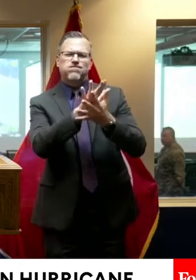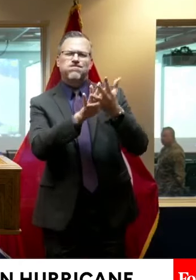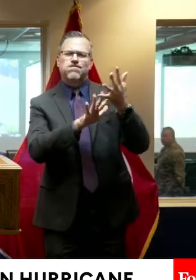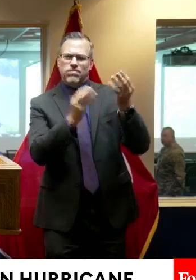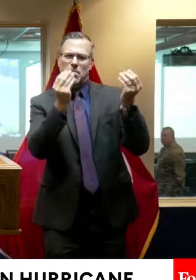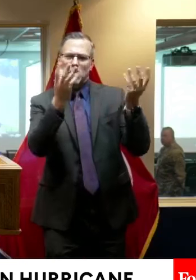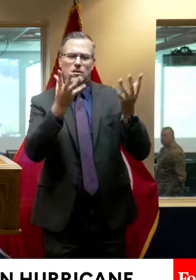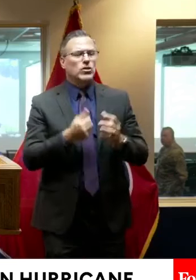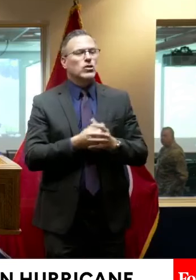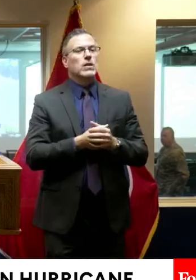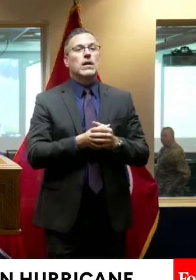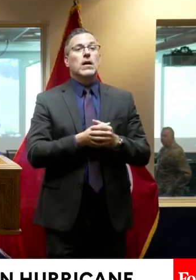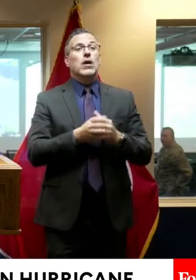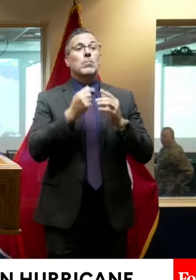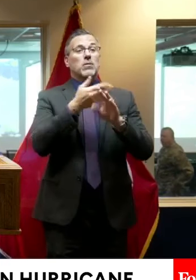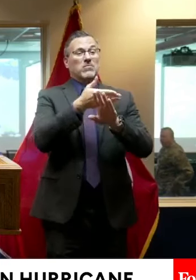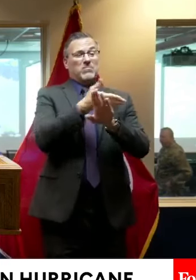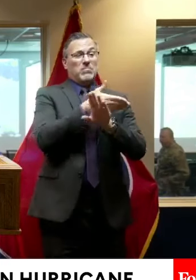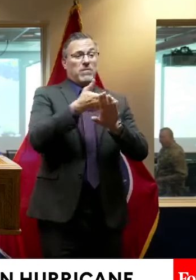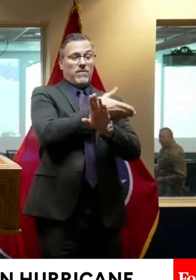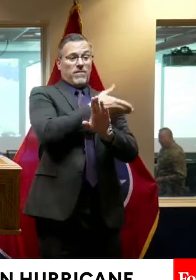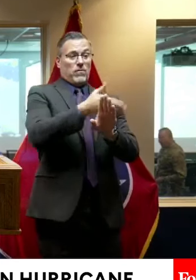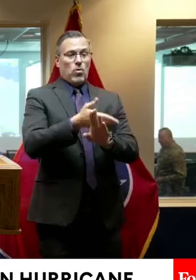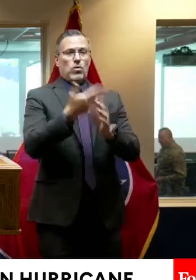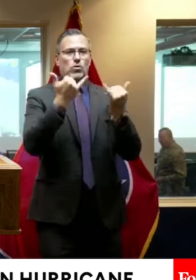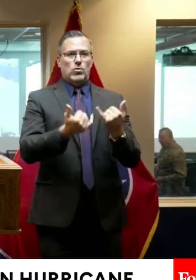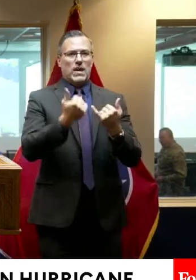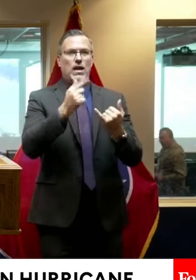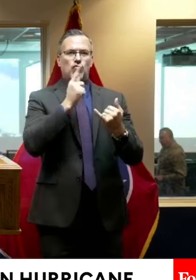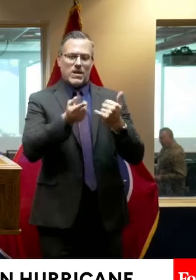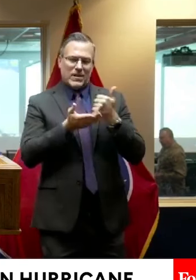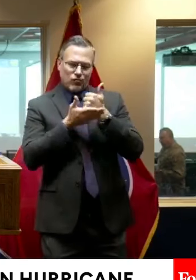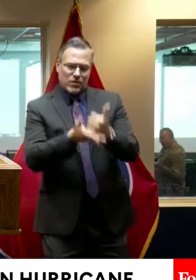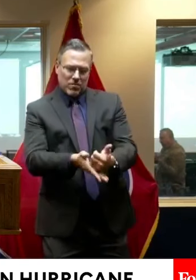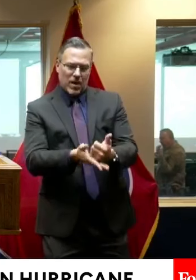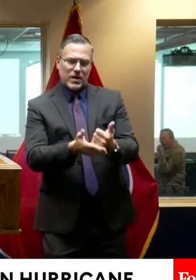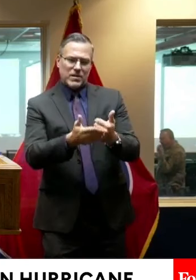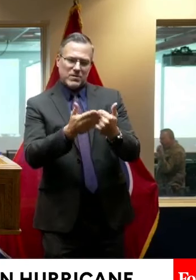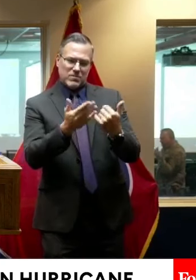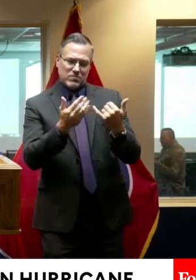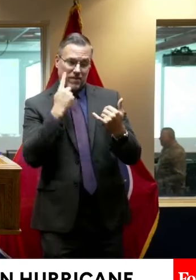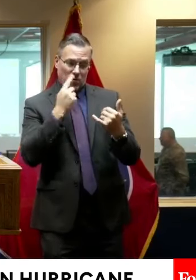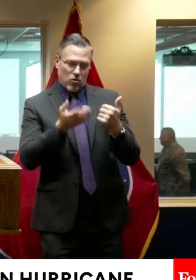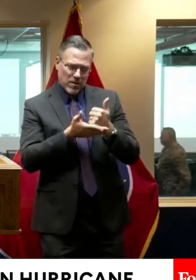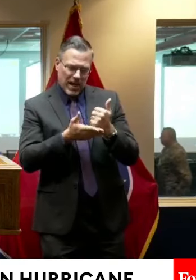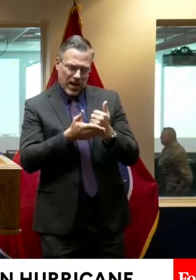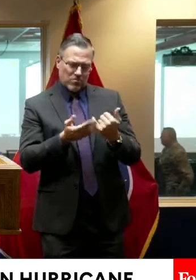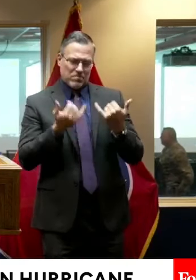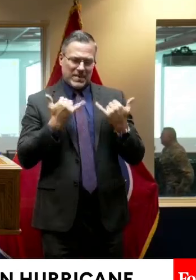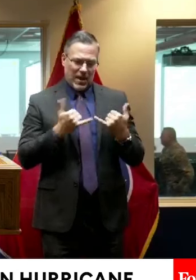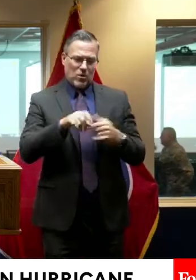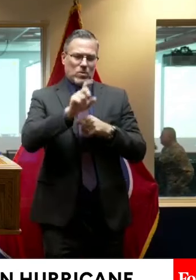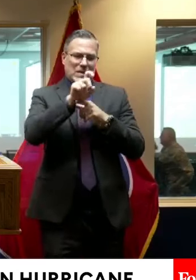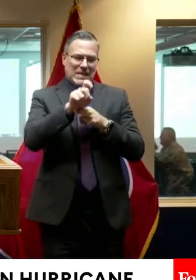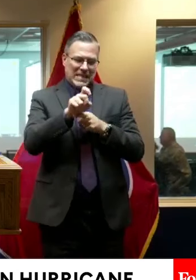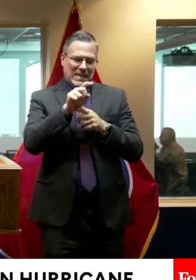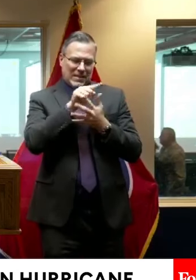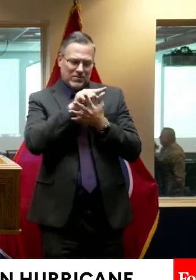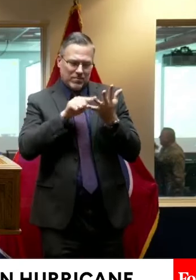done to date has been recovery and rescue and immediate response, and now we're focused on sort